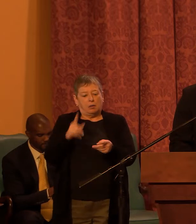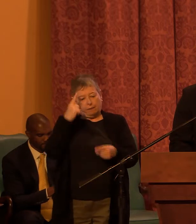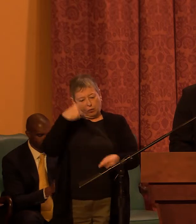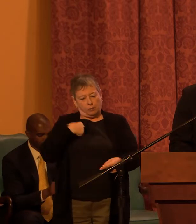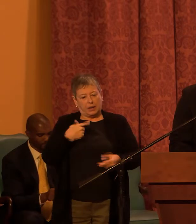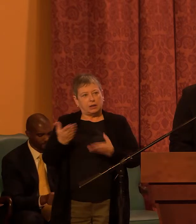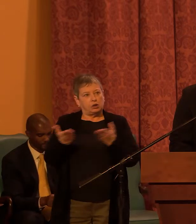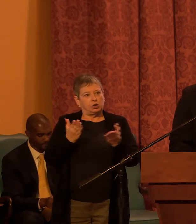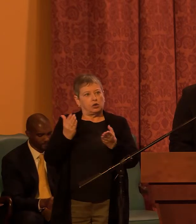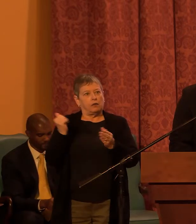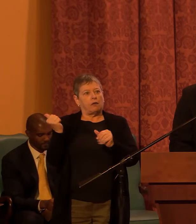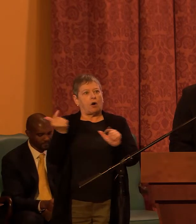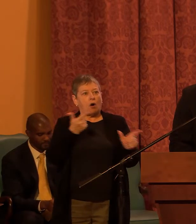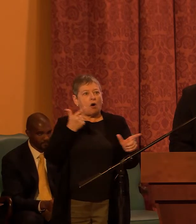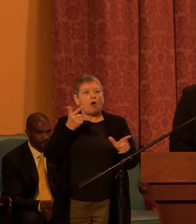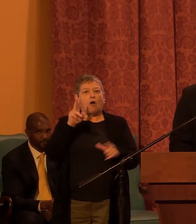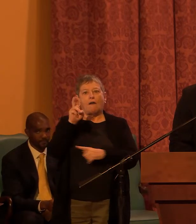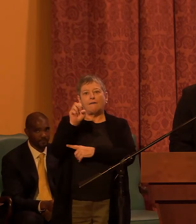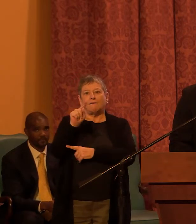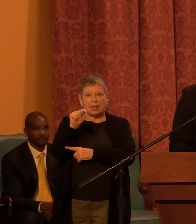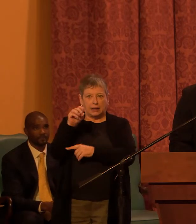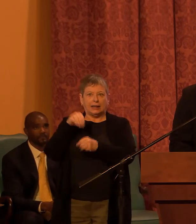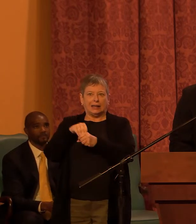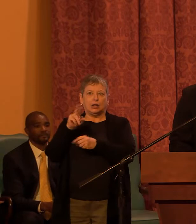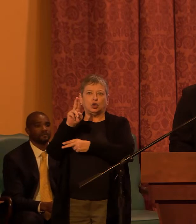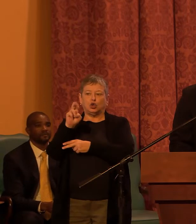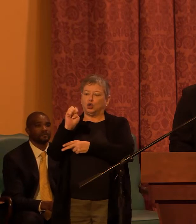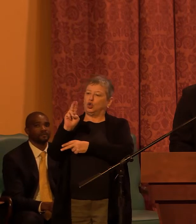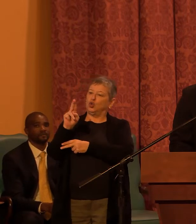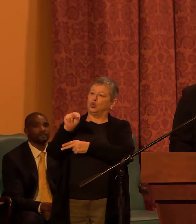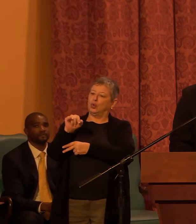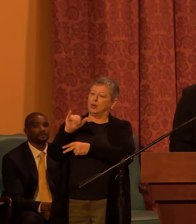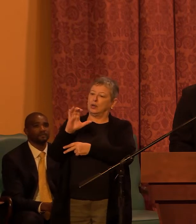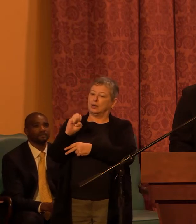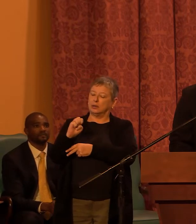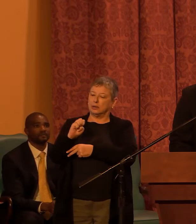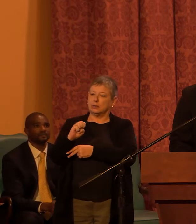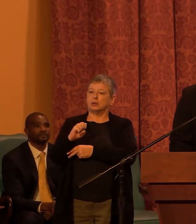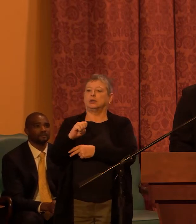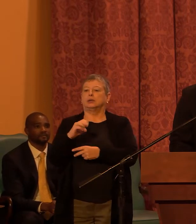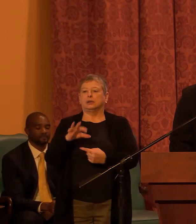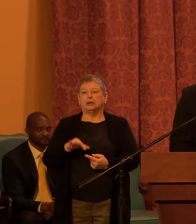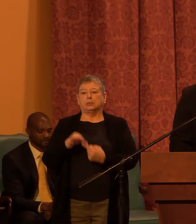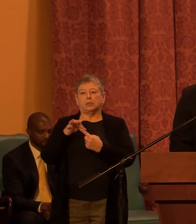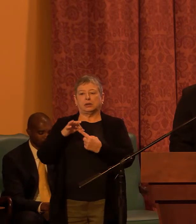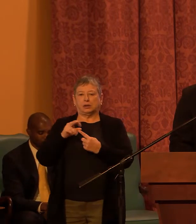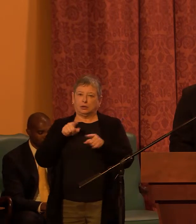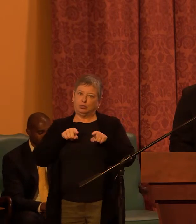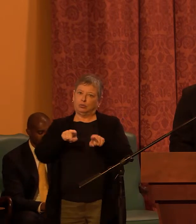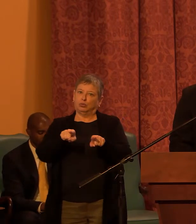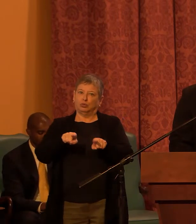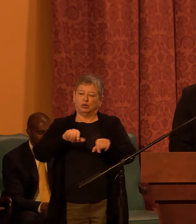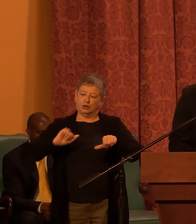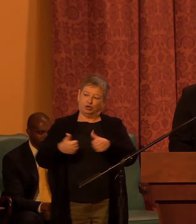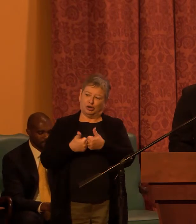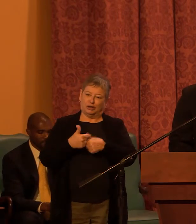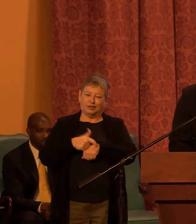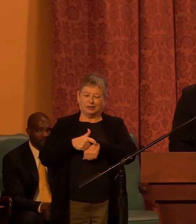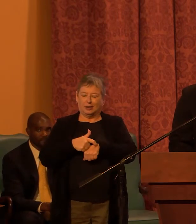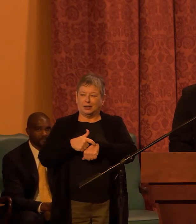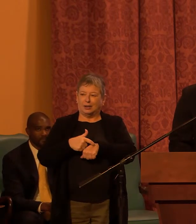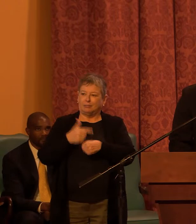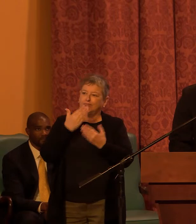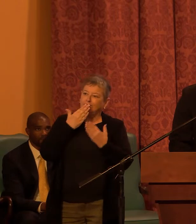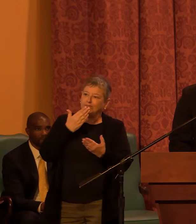fellow veterans in UNIS, but also became a pillar of support, akin to a brother, especially during challenging times. My